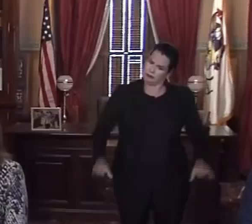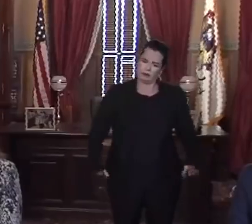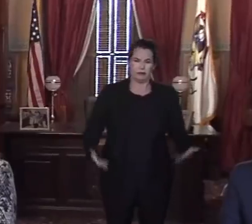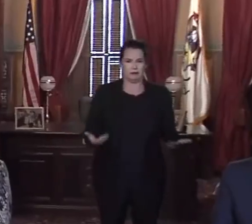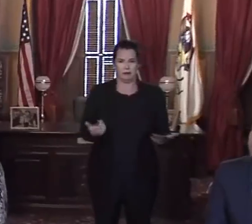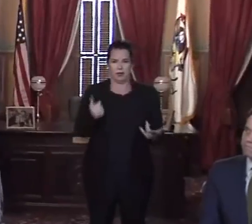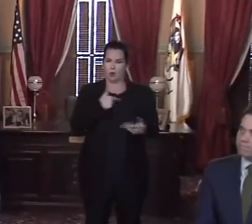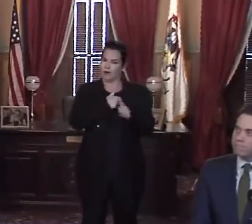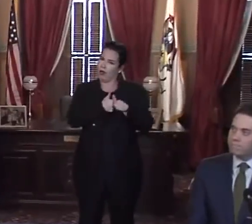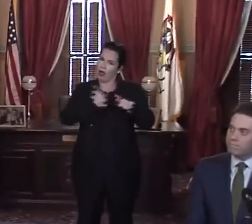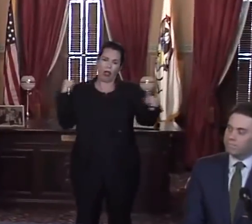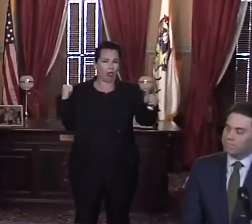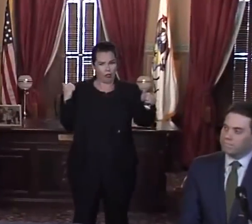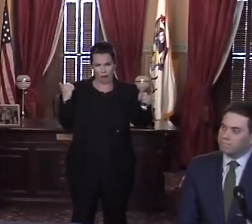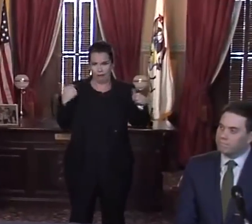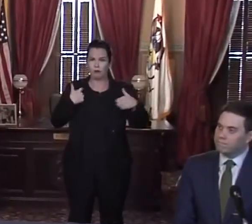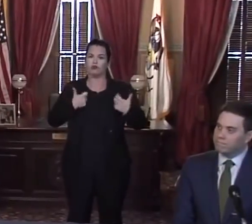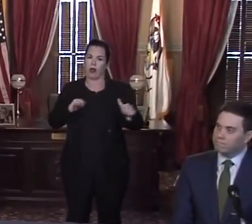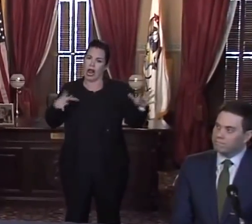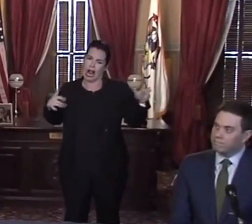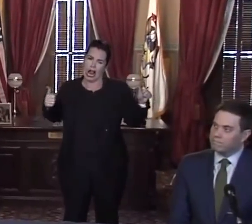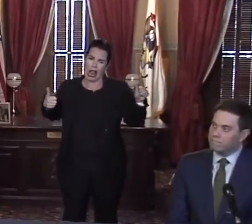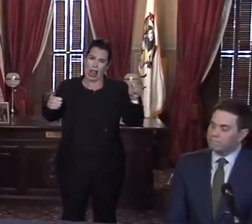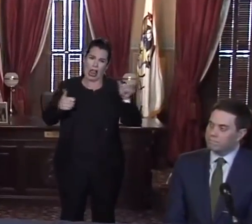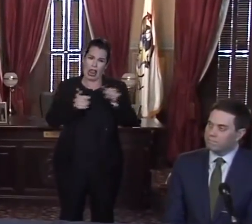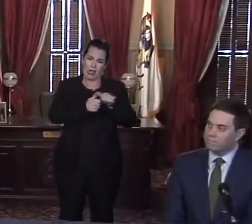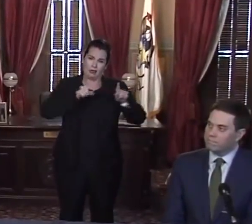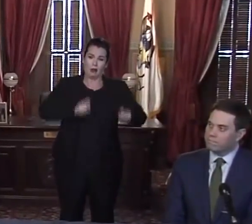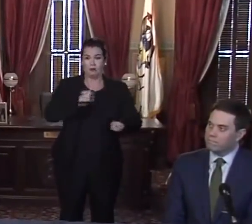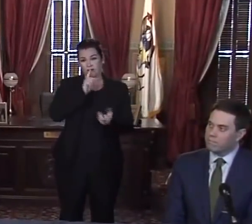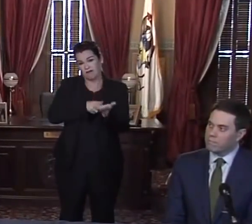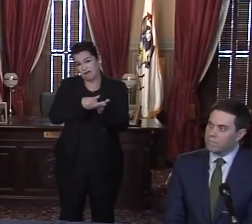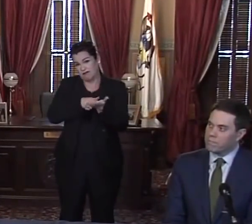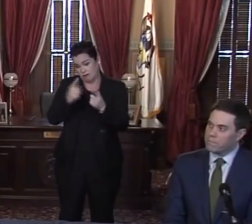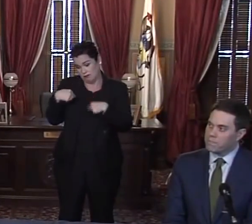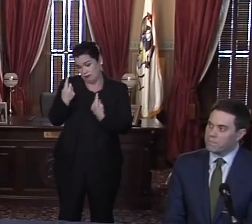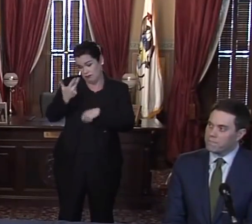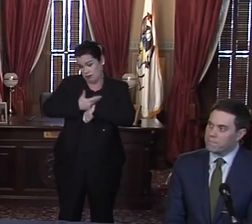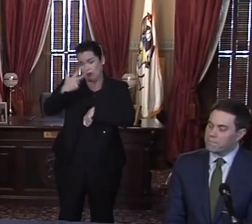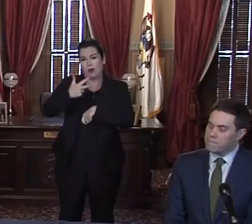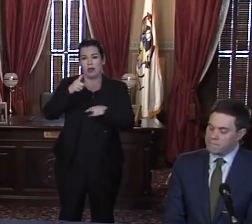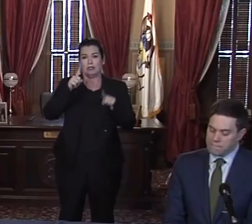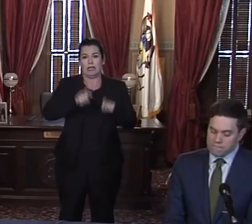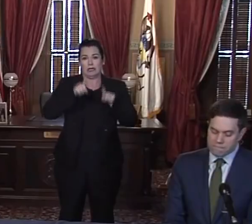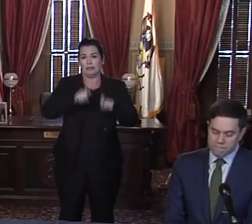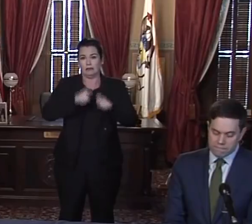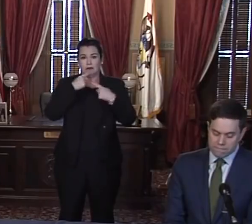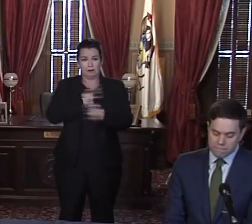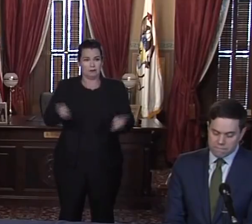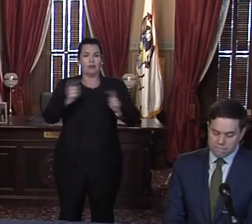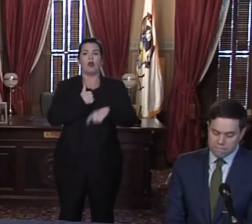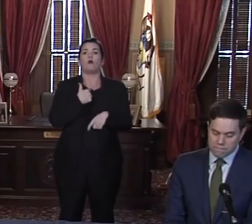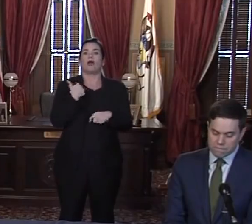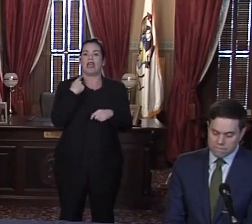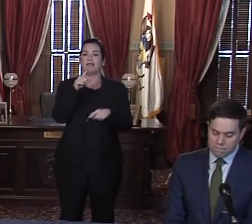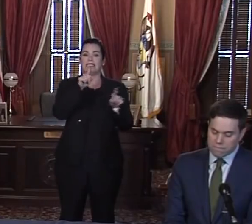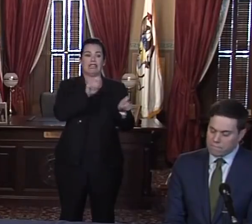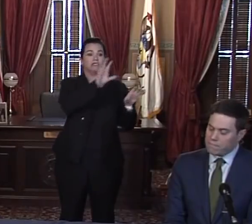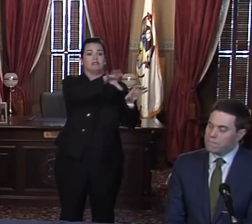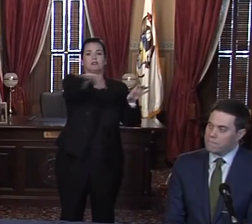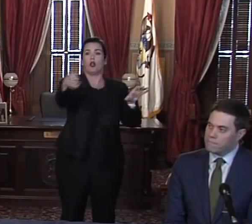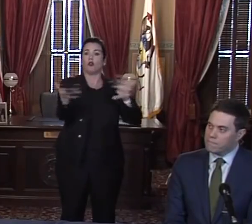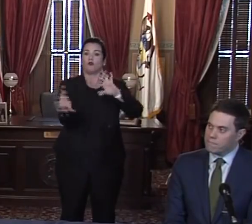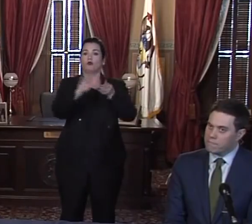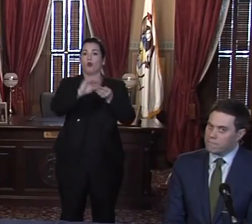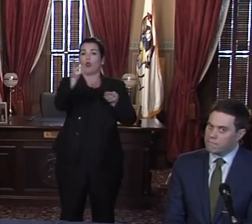expand testing in the state. I think we've done a great job, even the past 3 days, announcing 13 new testing sites, bringing on a